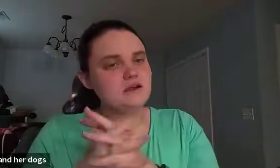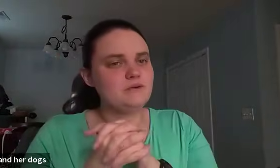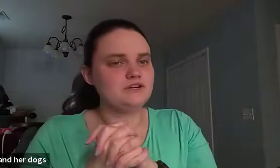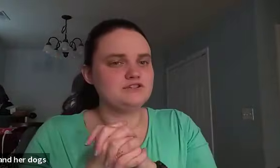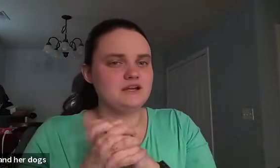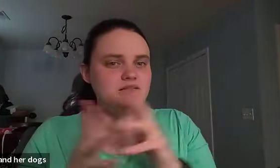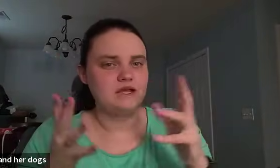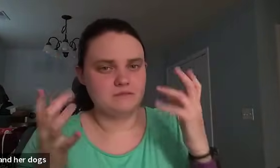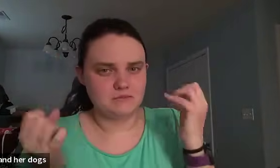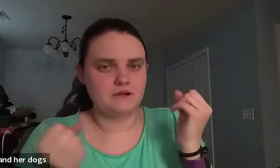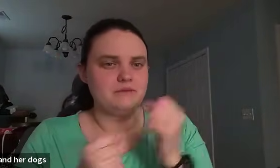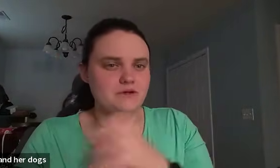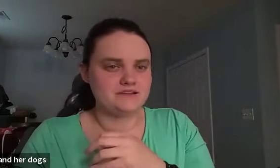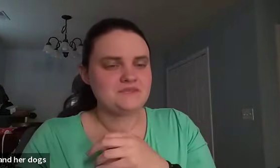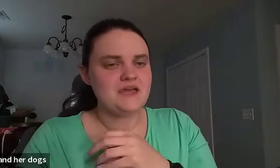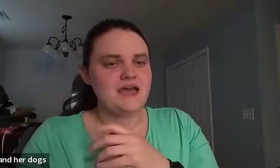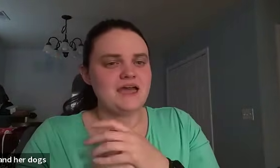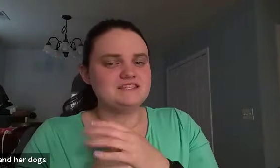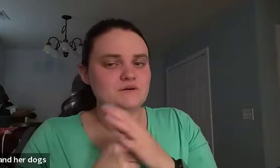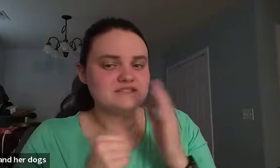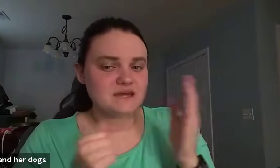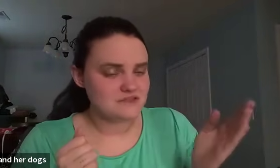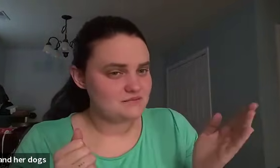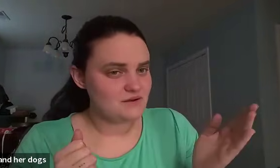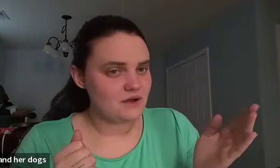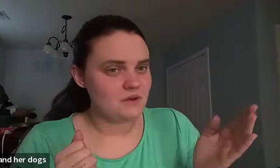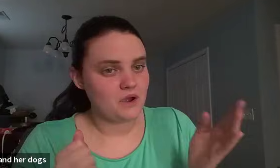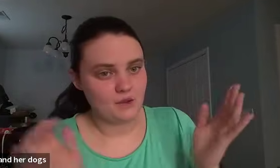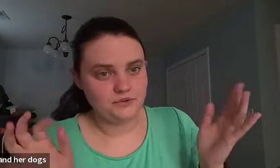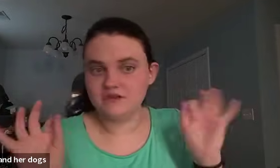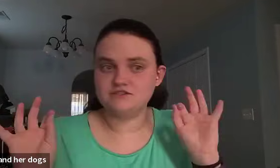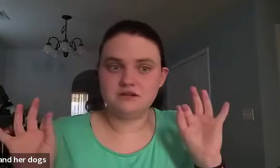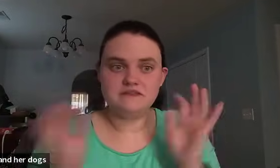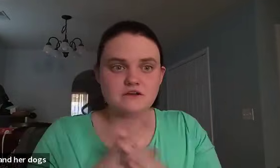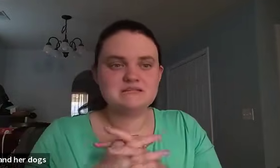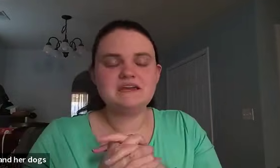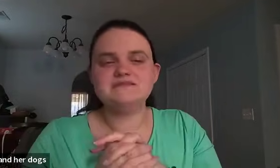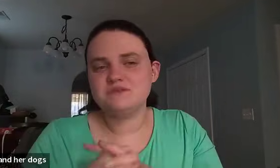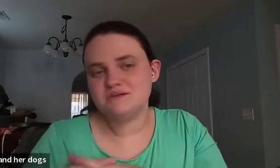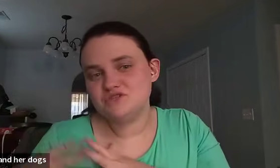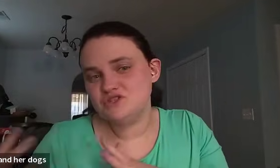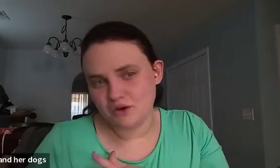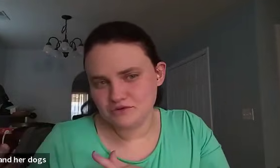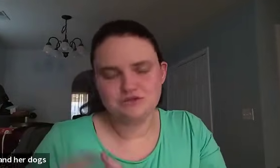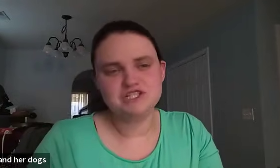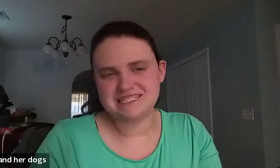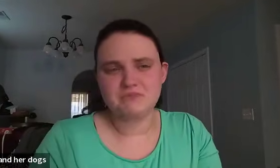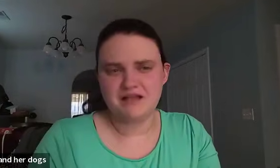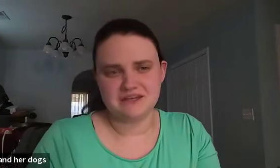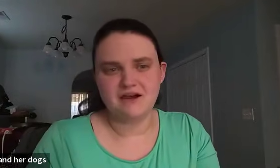better when you're trying to like remember and memorize. And so if some of them help you, that's great. That's awesome. If some of them don't, you can just smile and